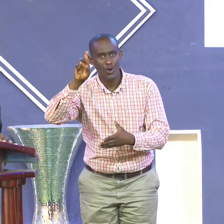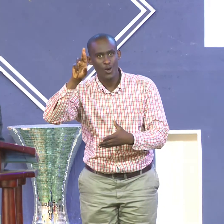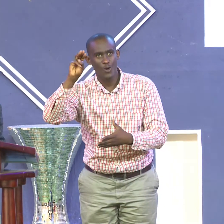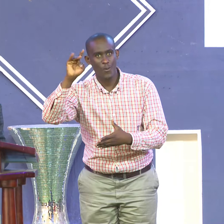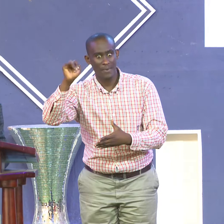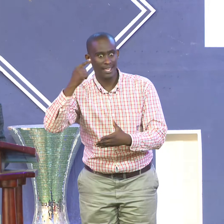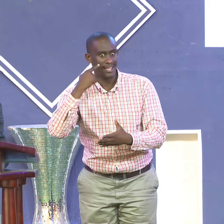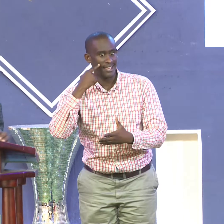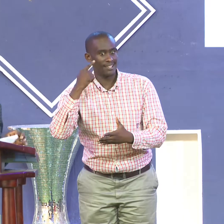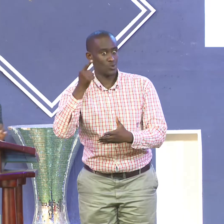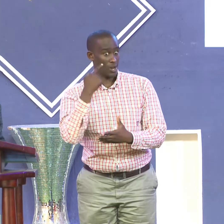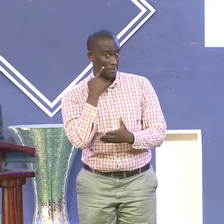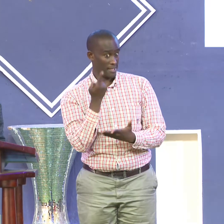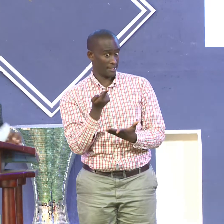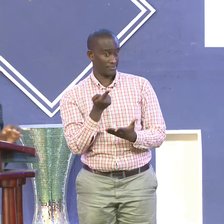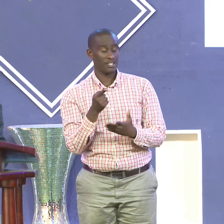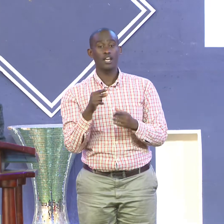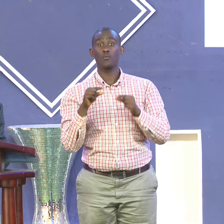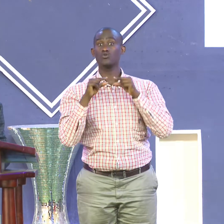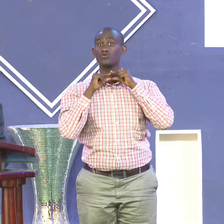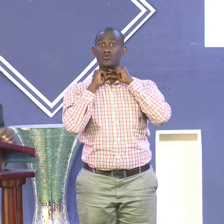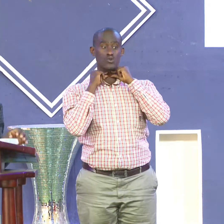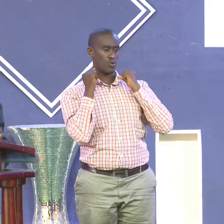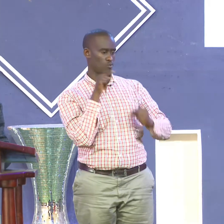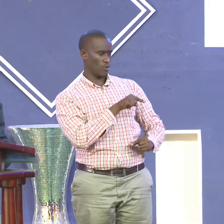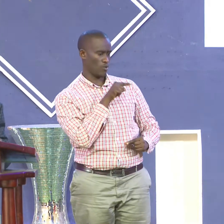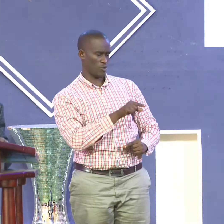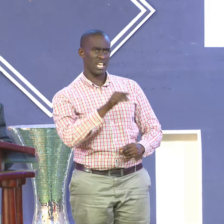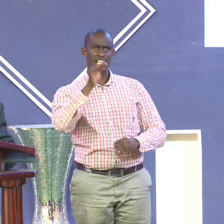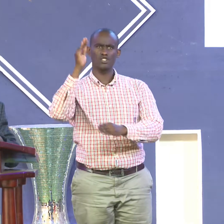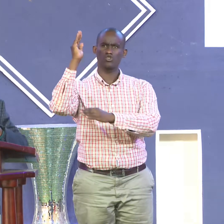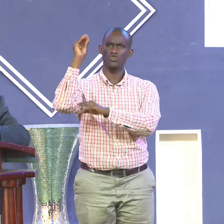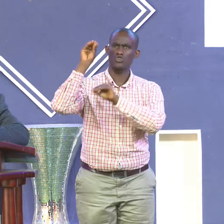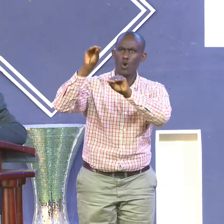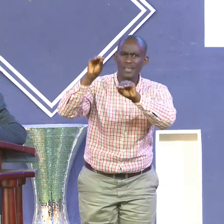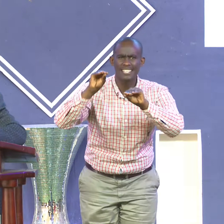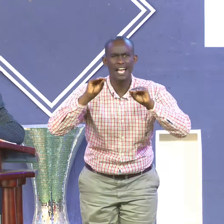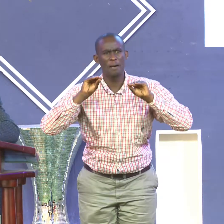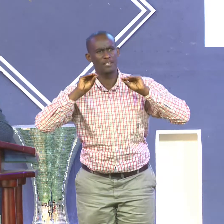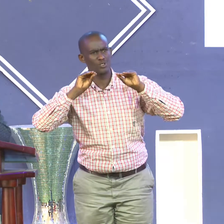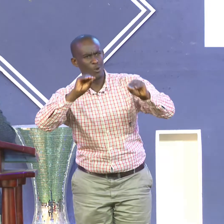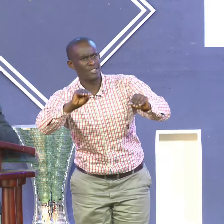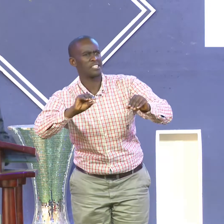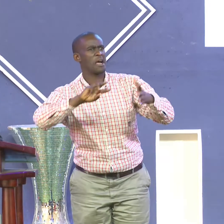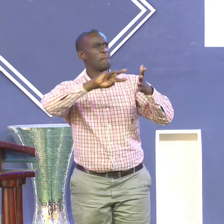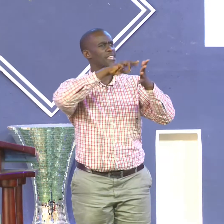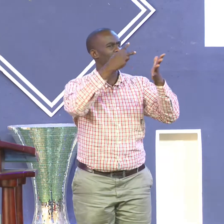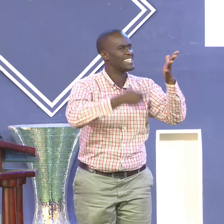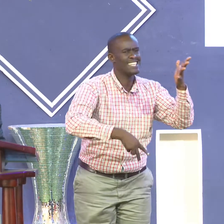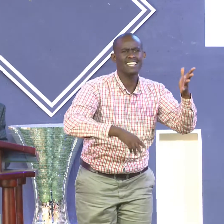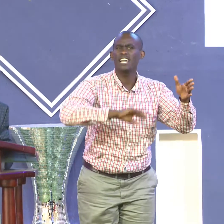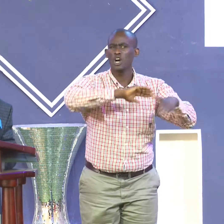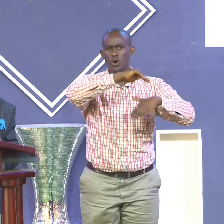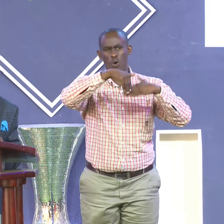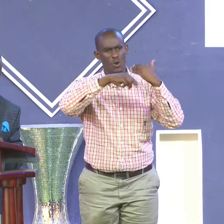these nations. Yatusomesa buli ggwanga kye litegeeza. He taught us the meaning of every nation. Awo we